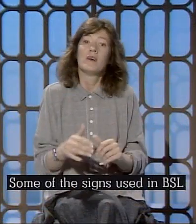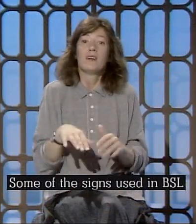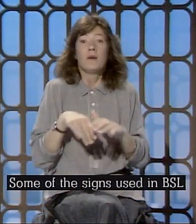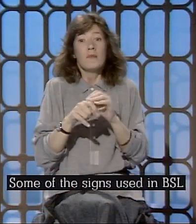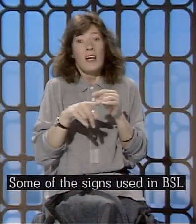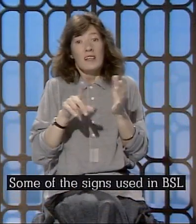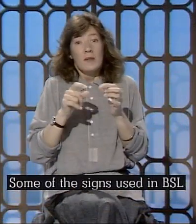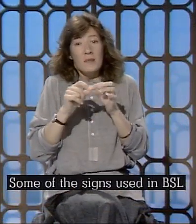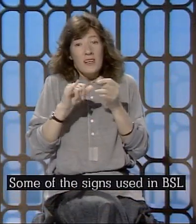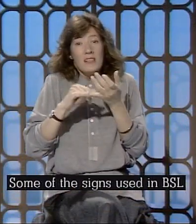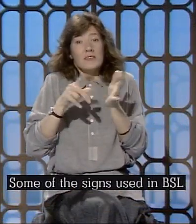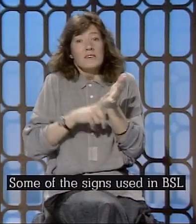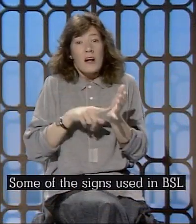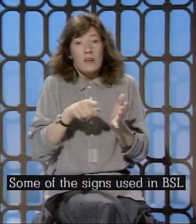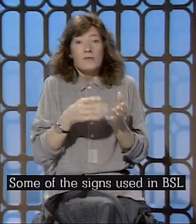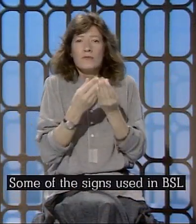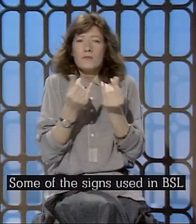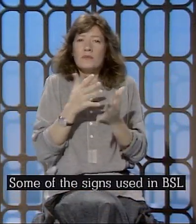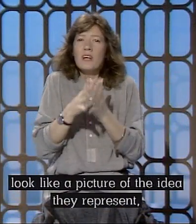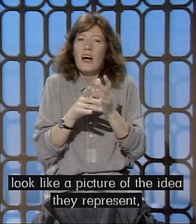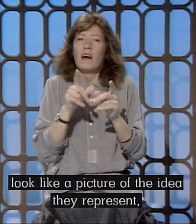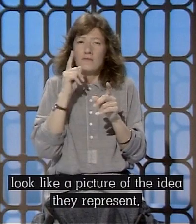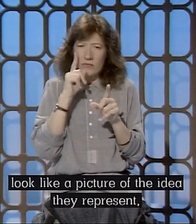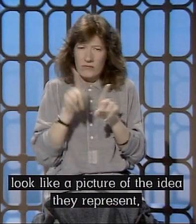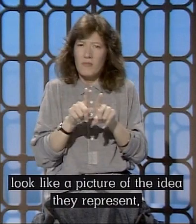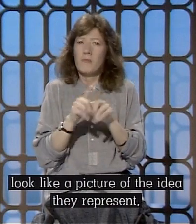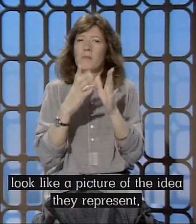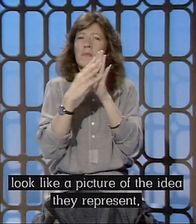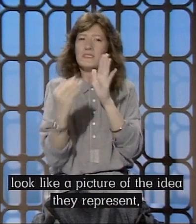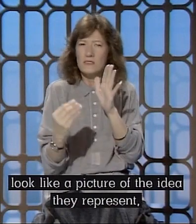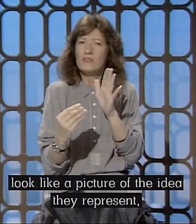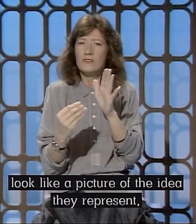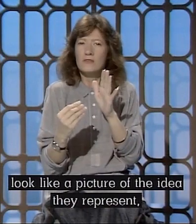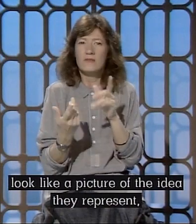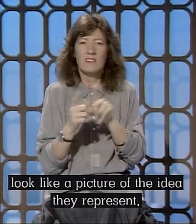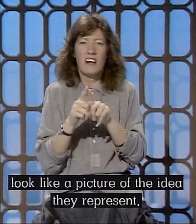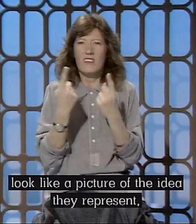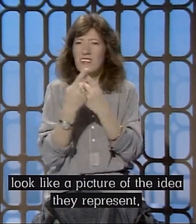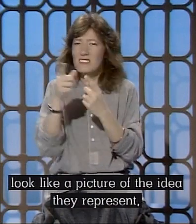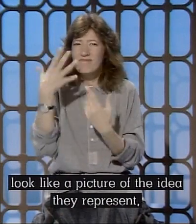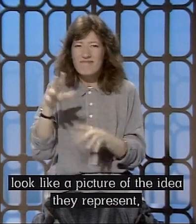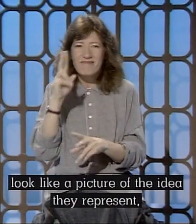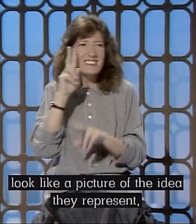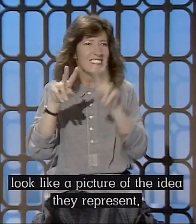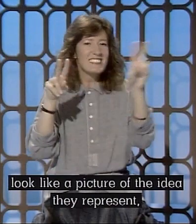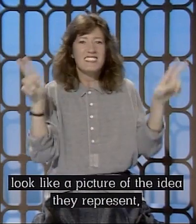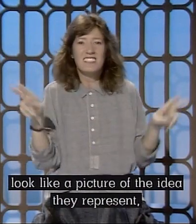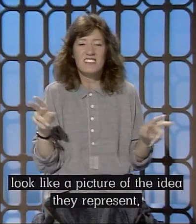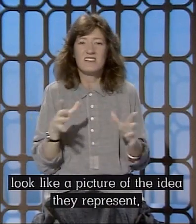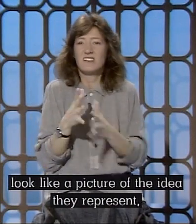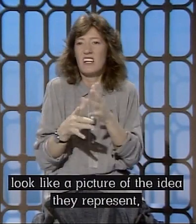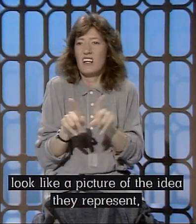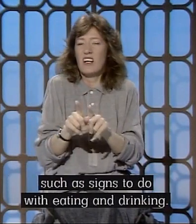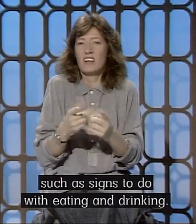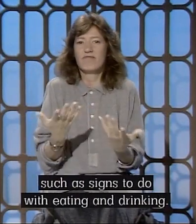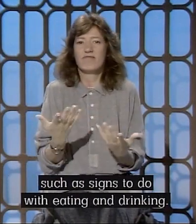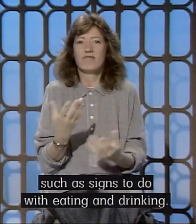Now, some of the signs we use in BSL look a bit like a picture of the idea they represent. Signs to do